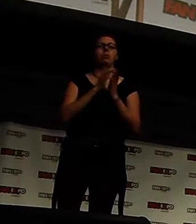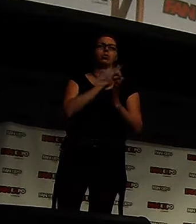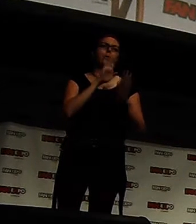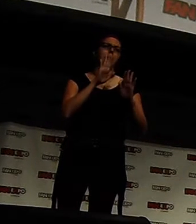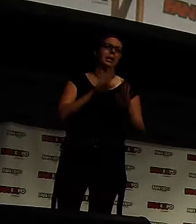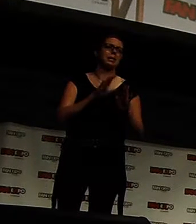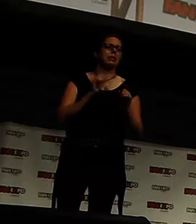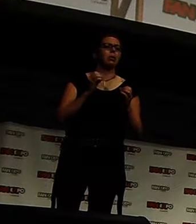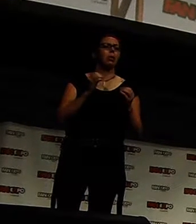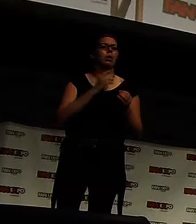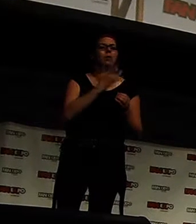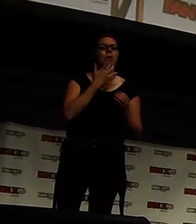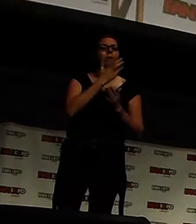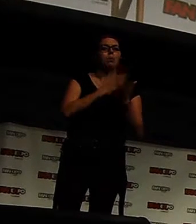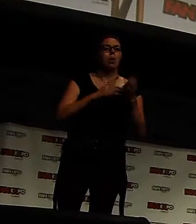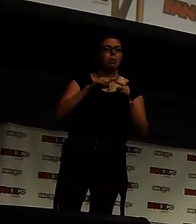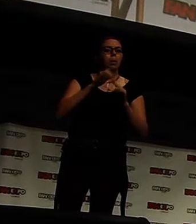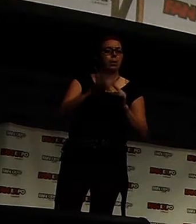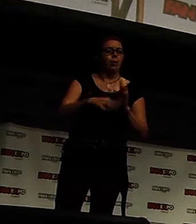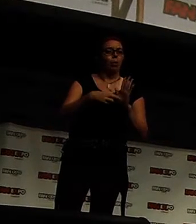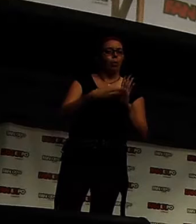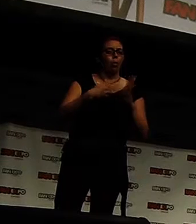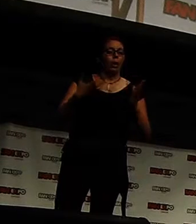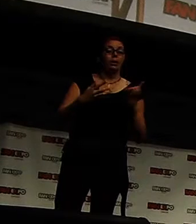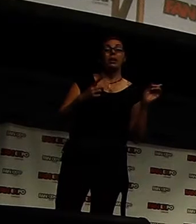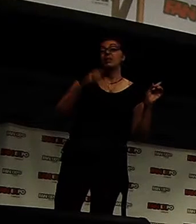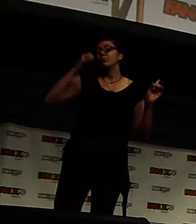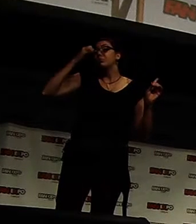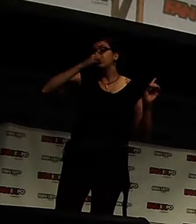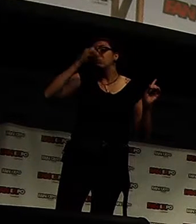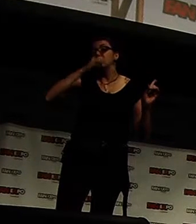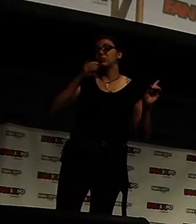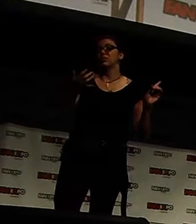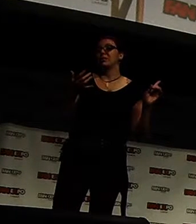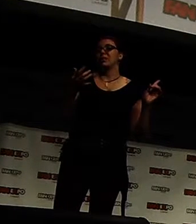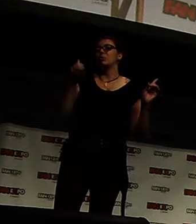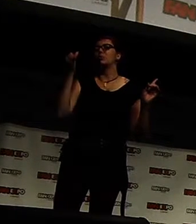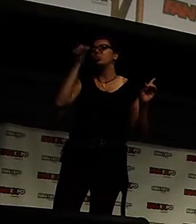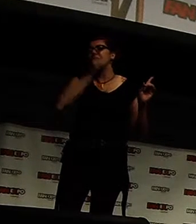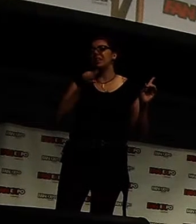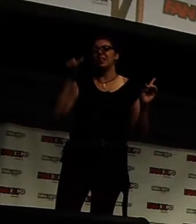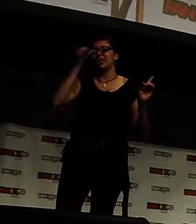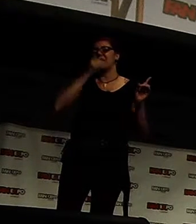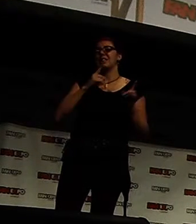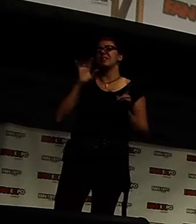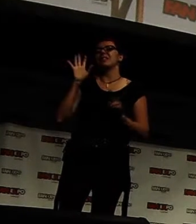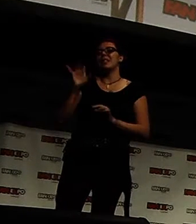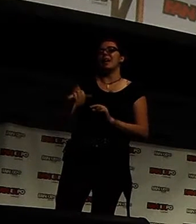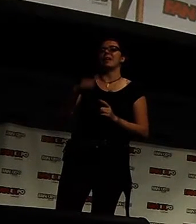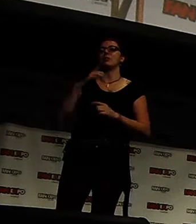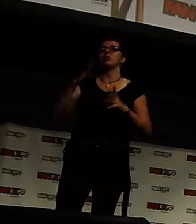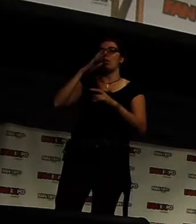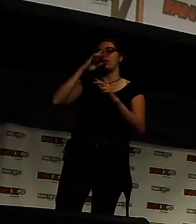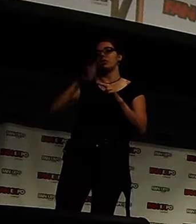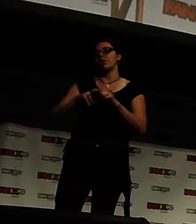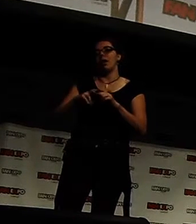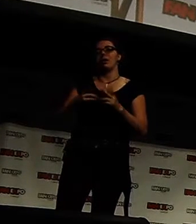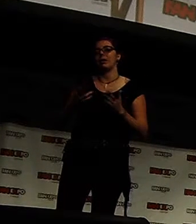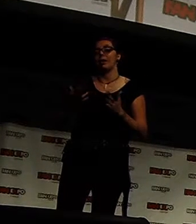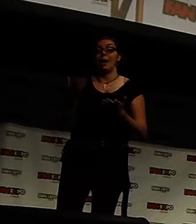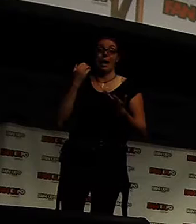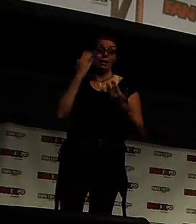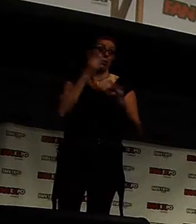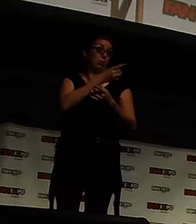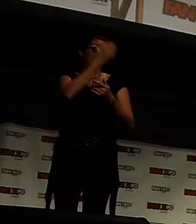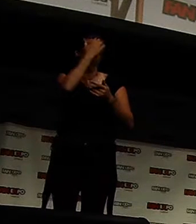Oh, it was so much fun on that job. I for anybody doesn't know it, I